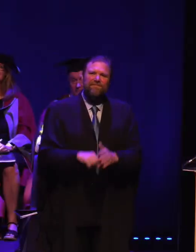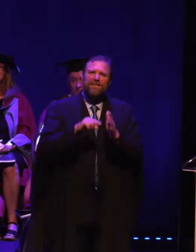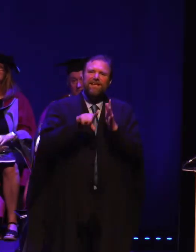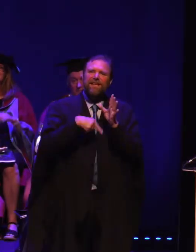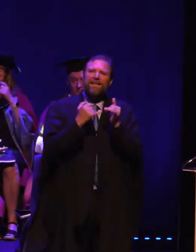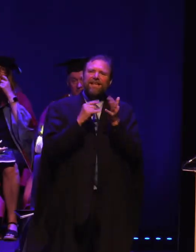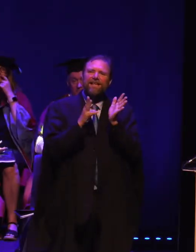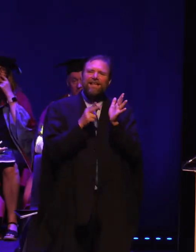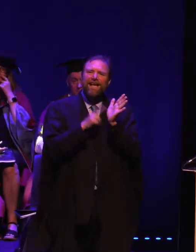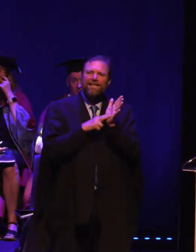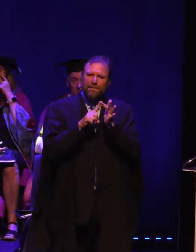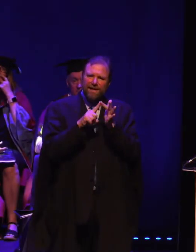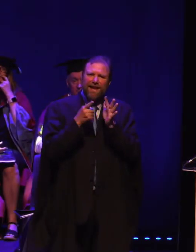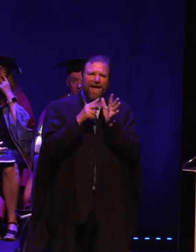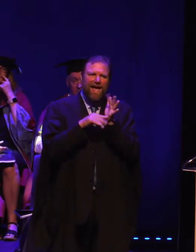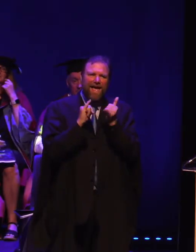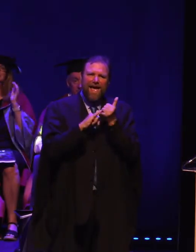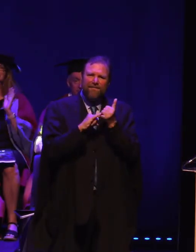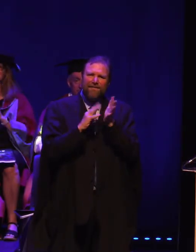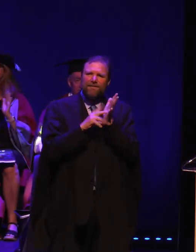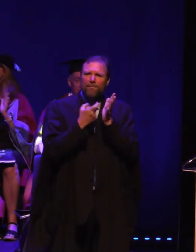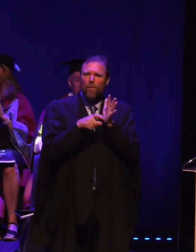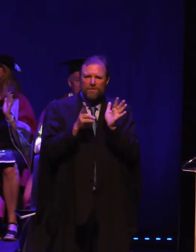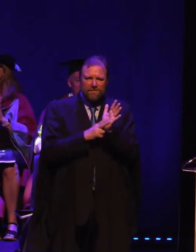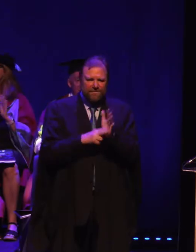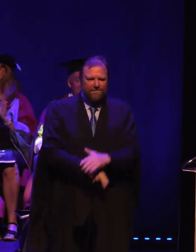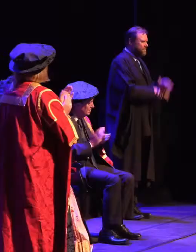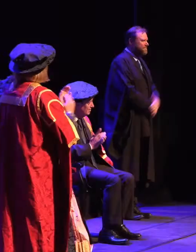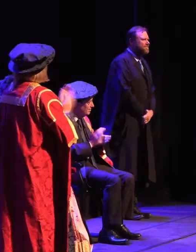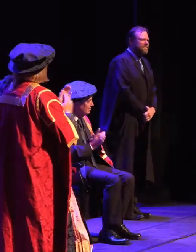Yasmin Evans Morgan.